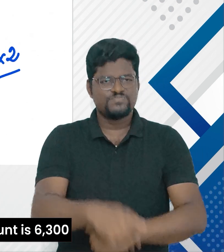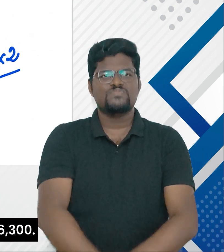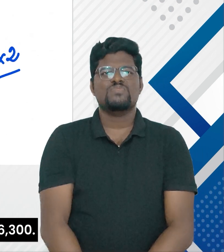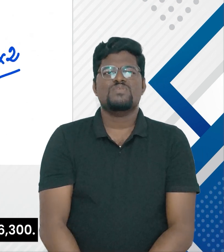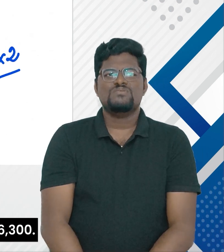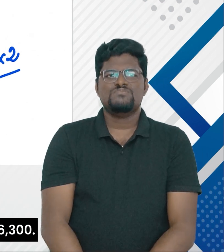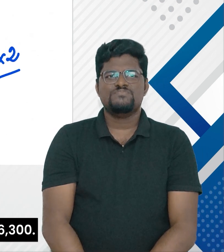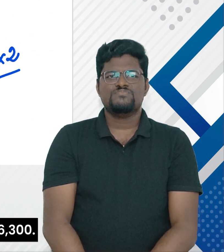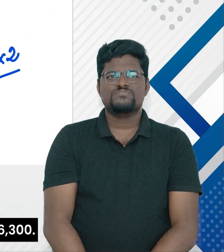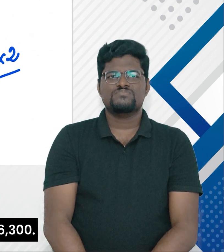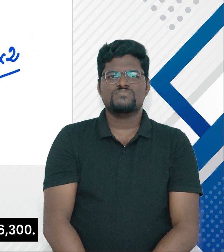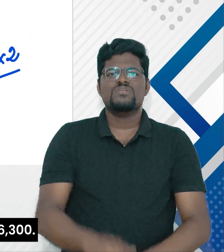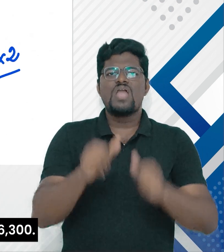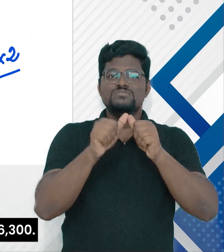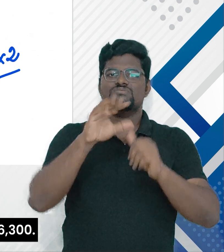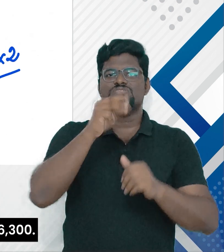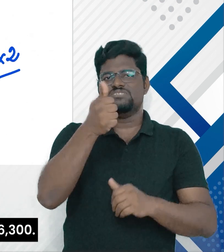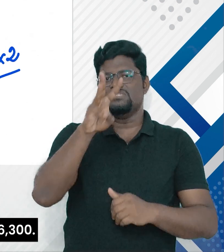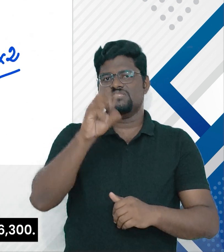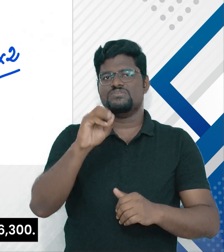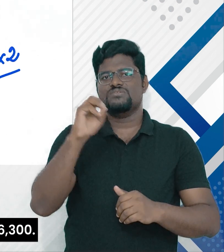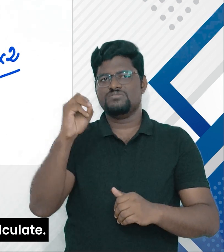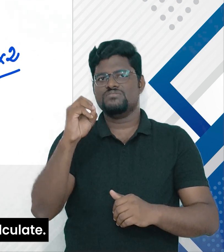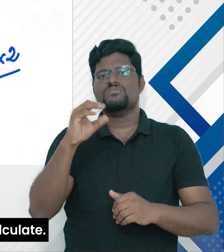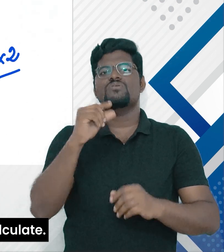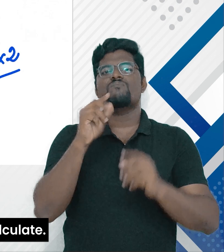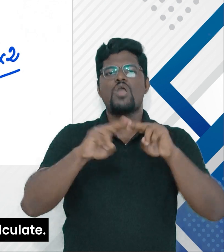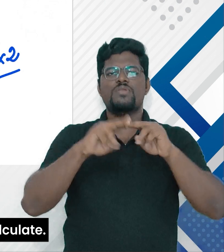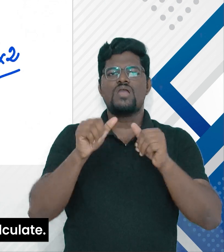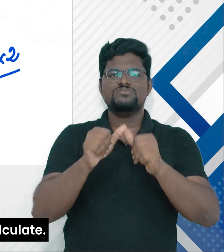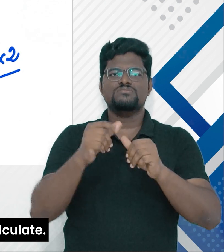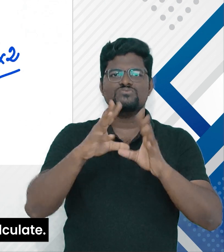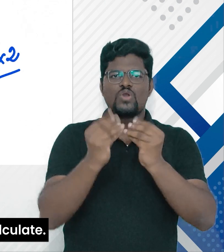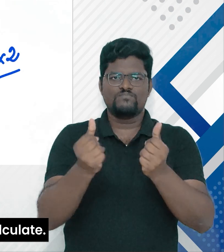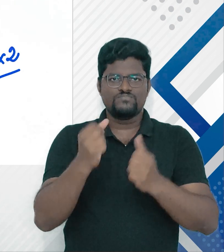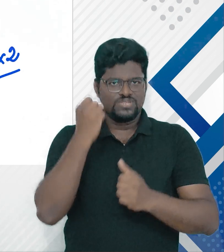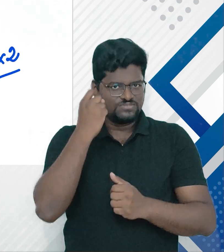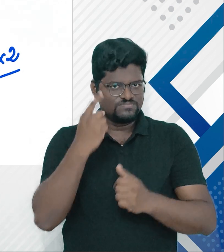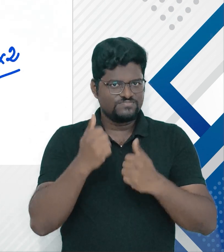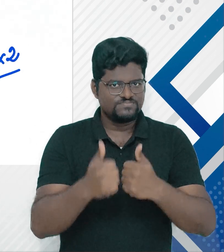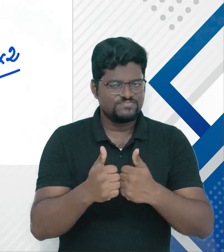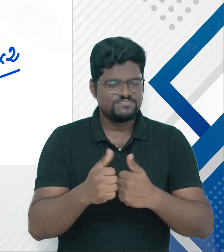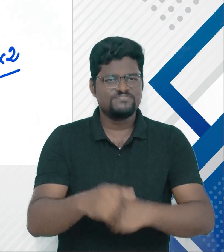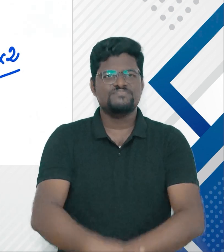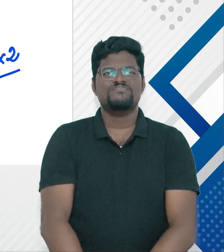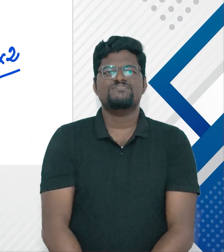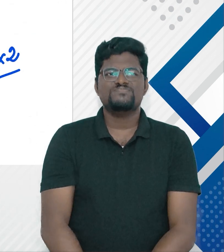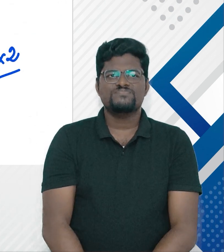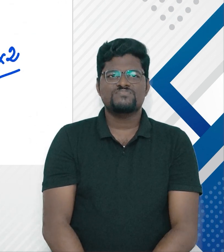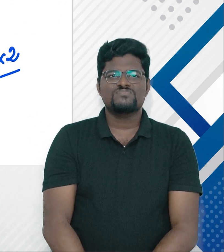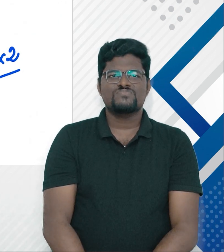6,300. So answer is 6,300. It is very easy to calculate. Okay.